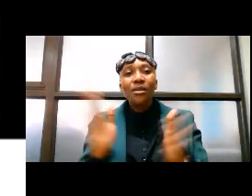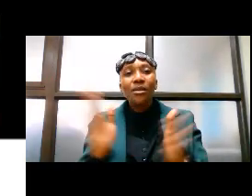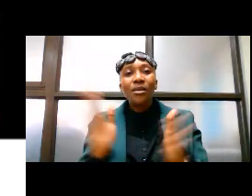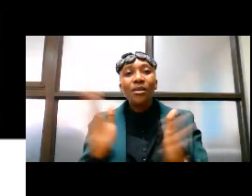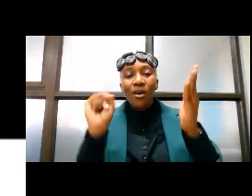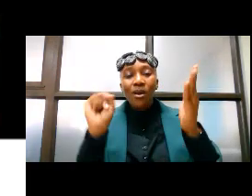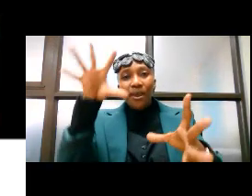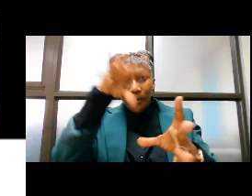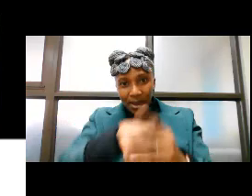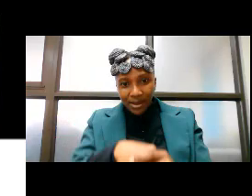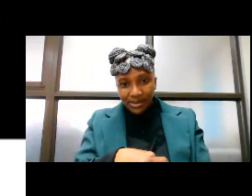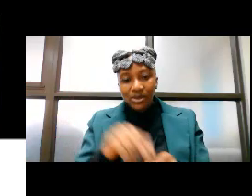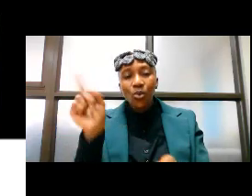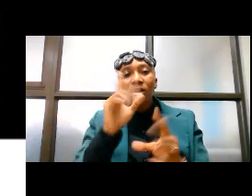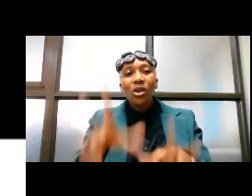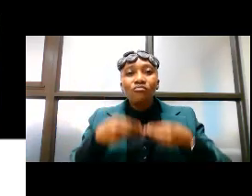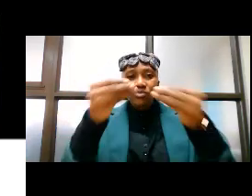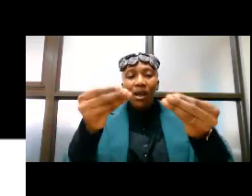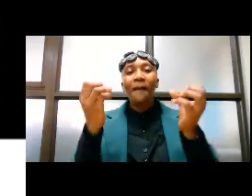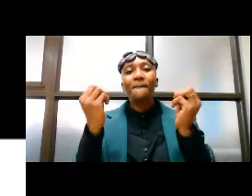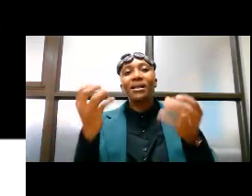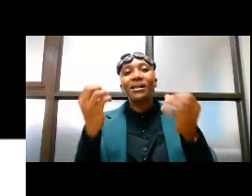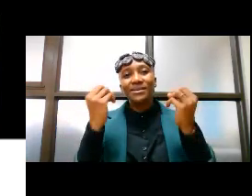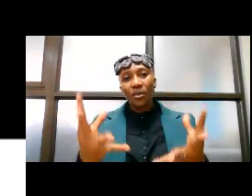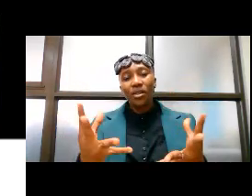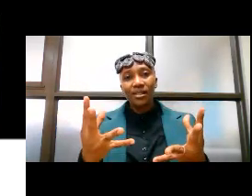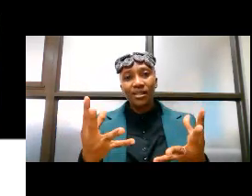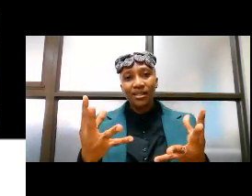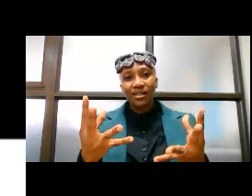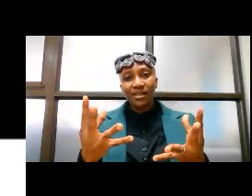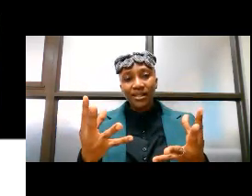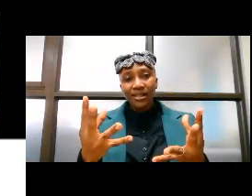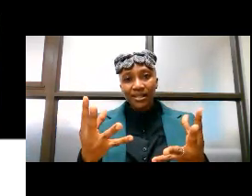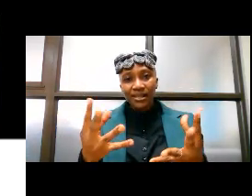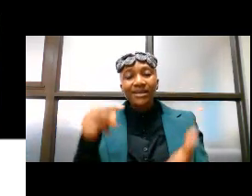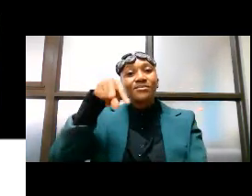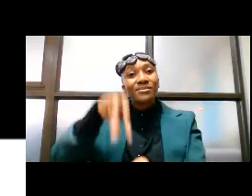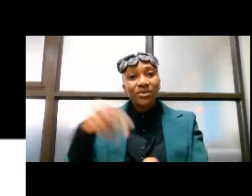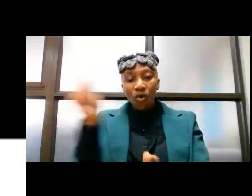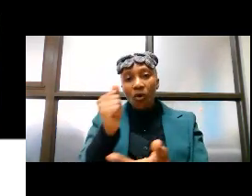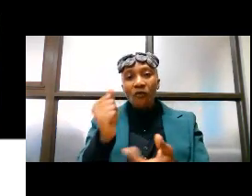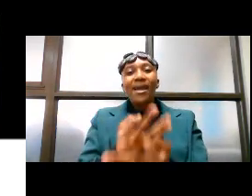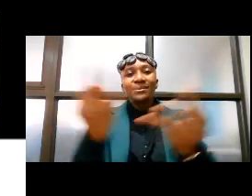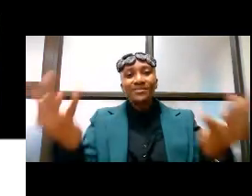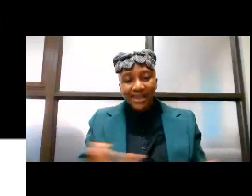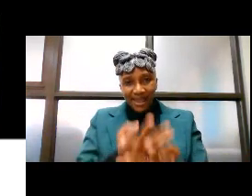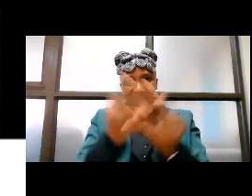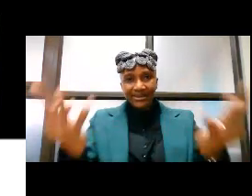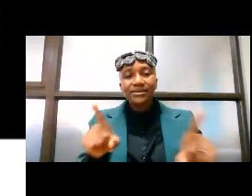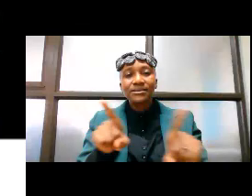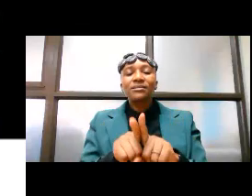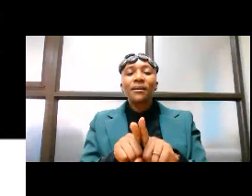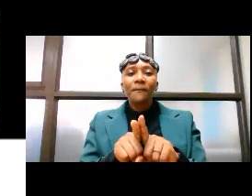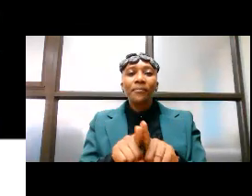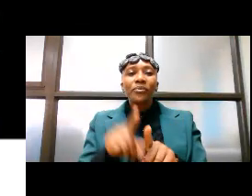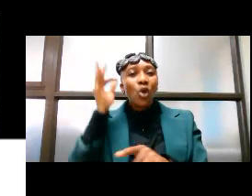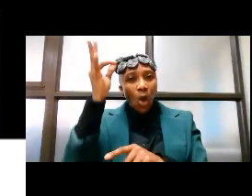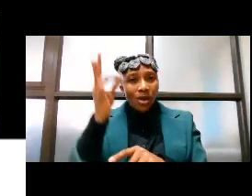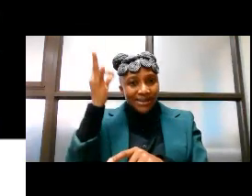multiple instances of explanation and demonstration of concepts and activities, and when you provide direct